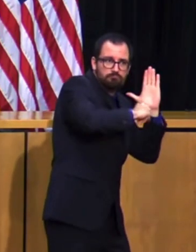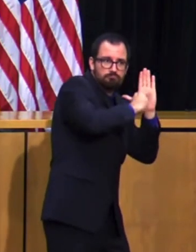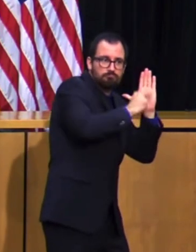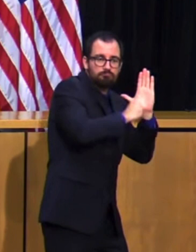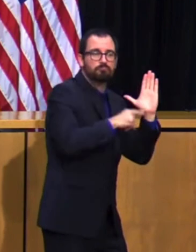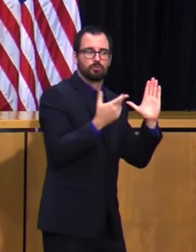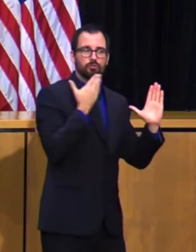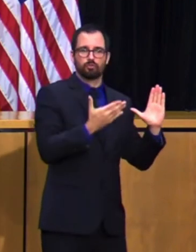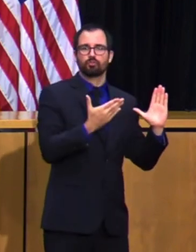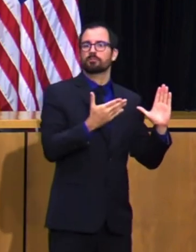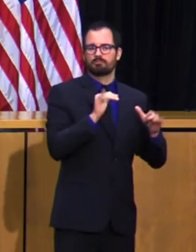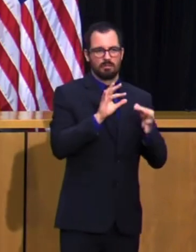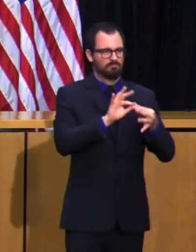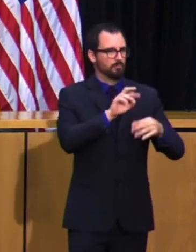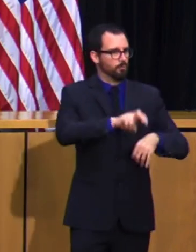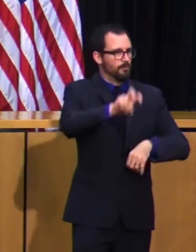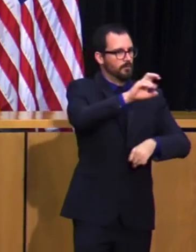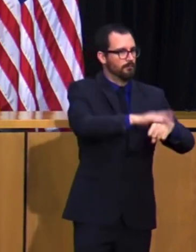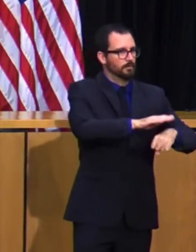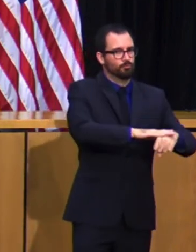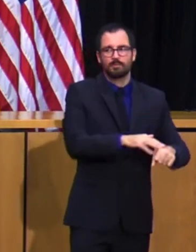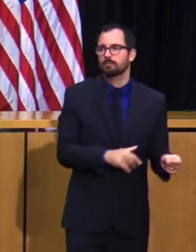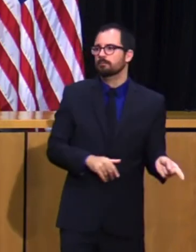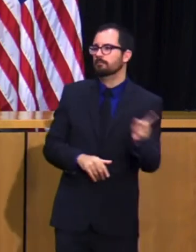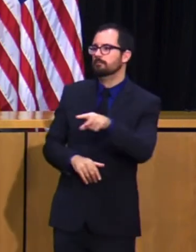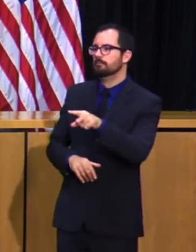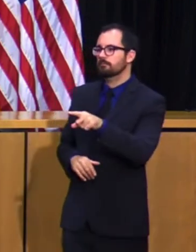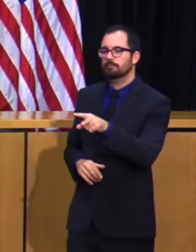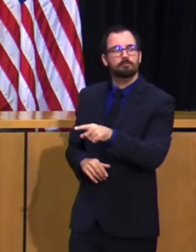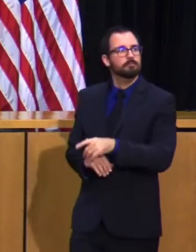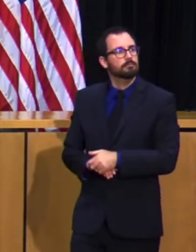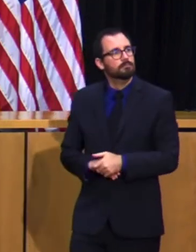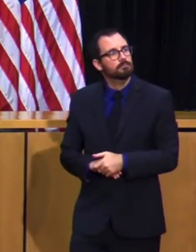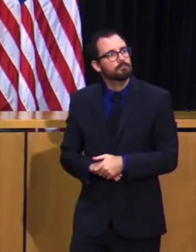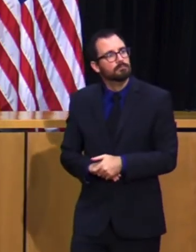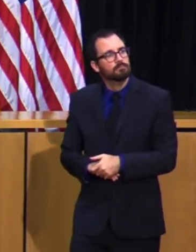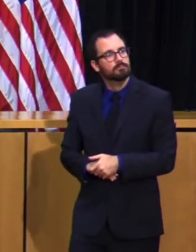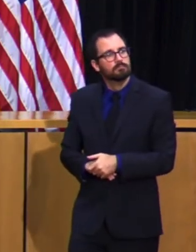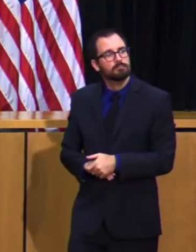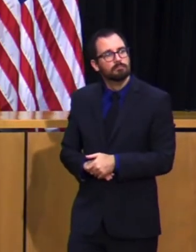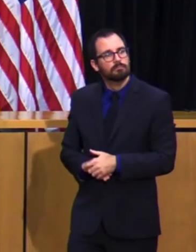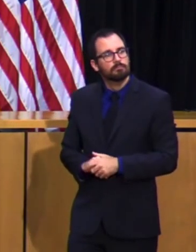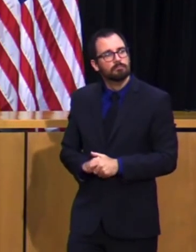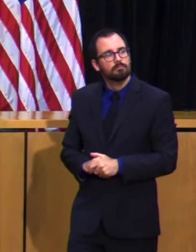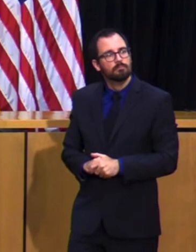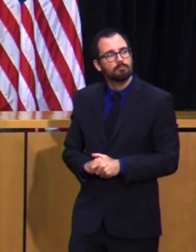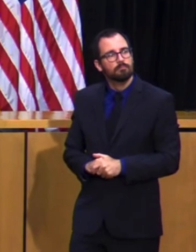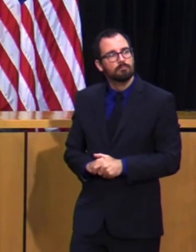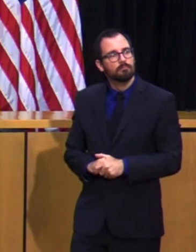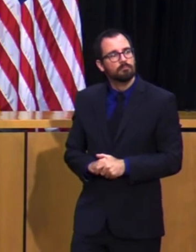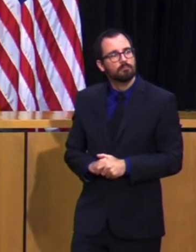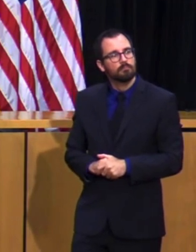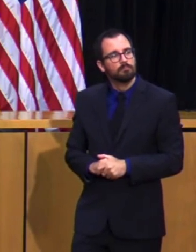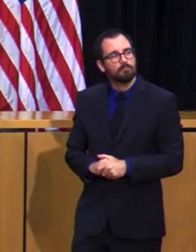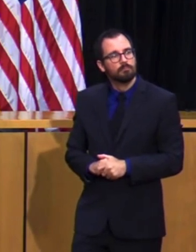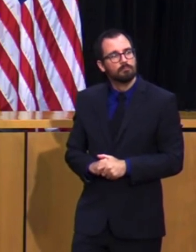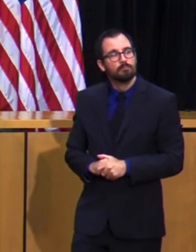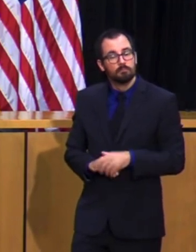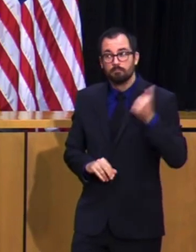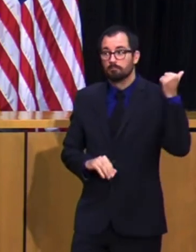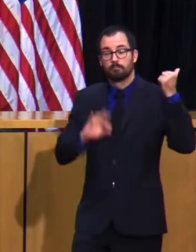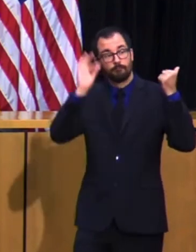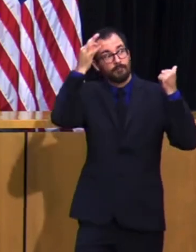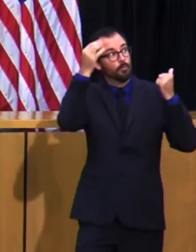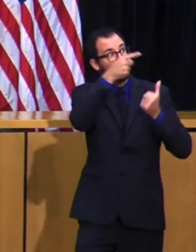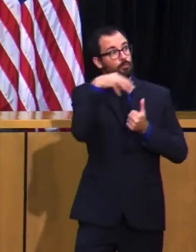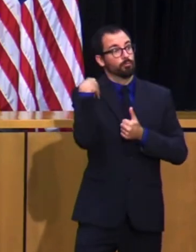sort of the 4th coronavirus relief package. And I think I made a pitch that's pretty similar to the one a number of governors have made about how